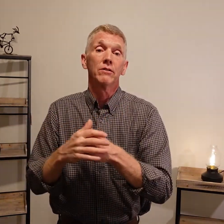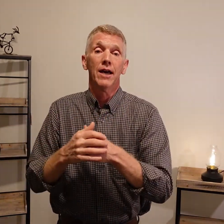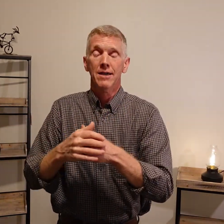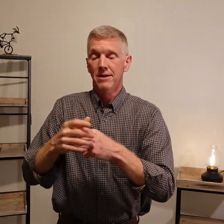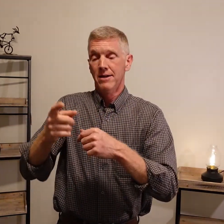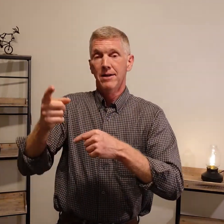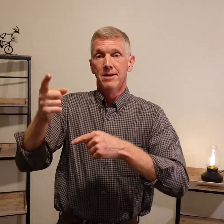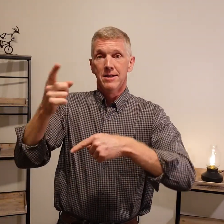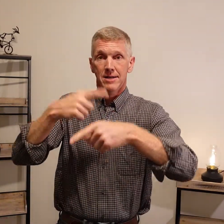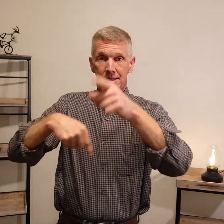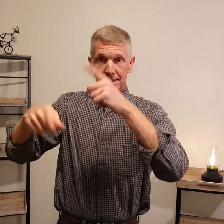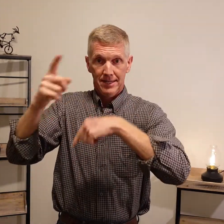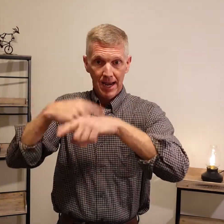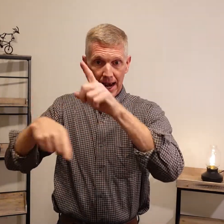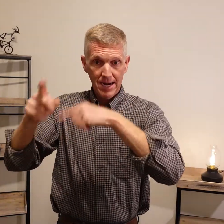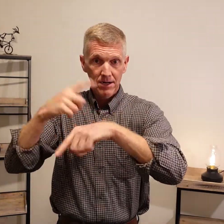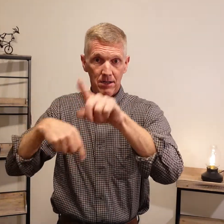Okay? Sign,